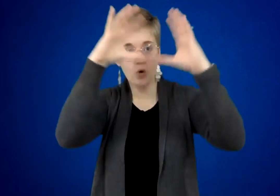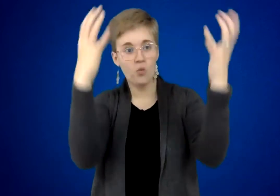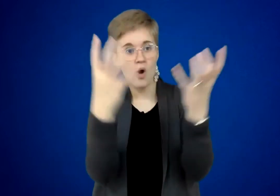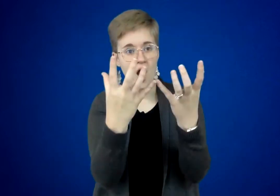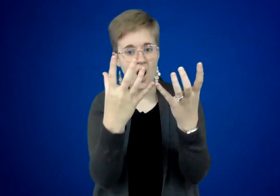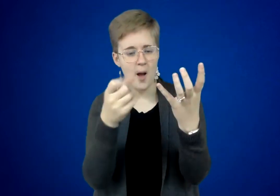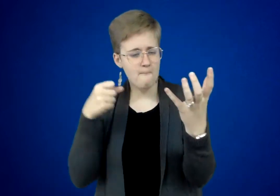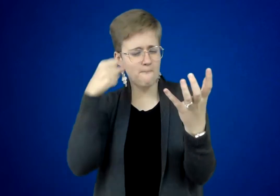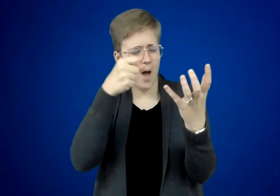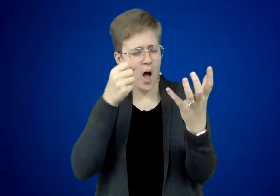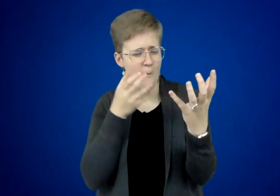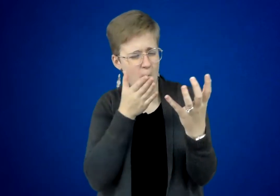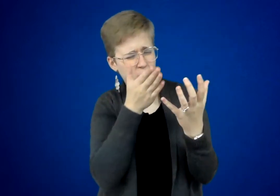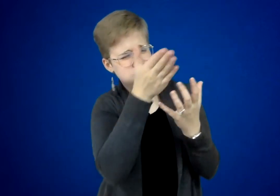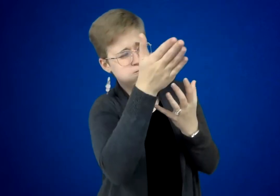wonderful and dazzling on the other side of it.